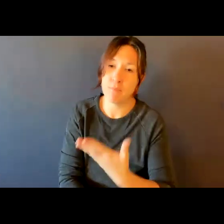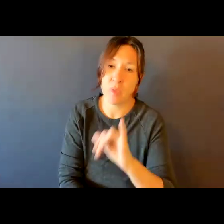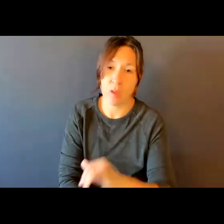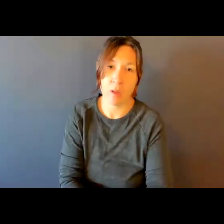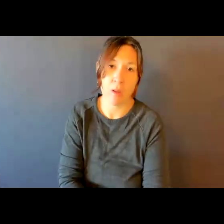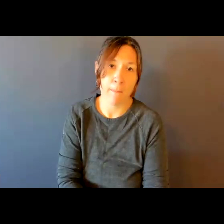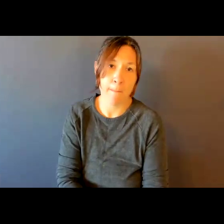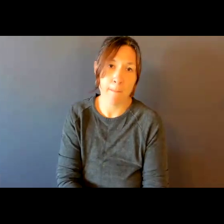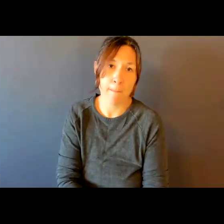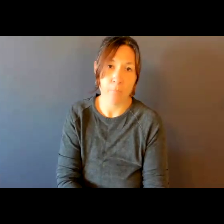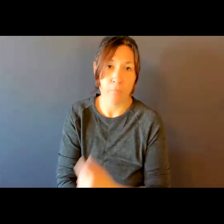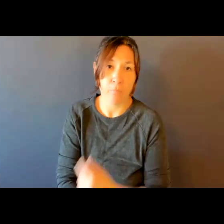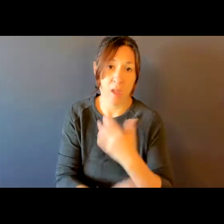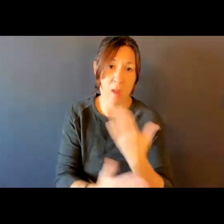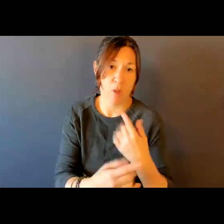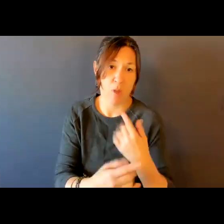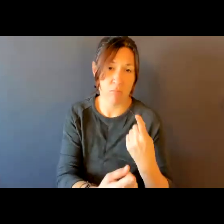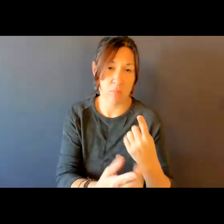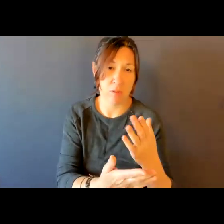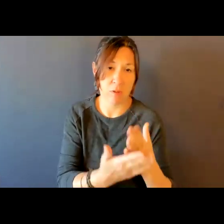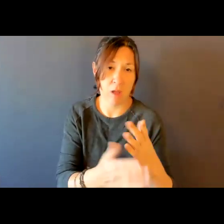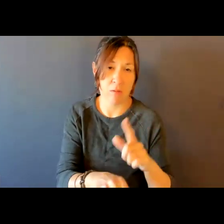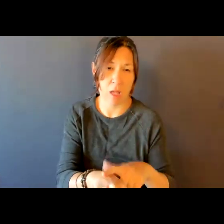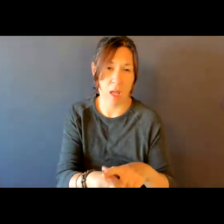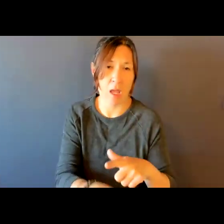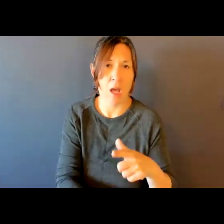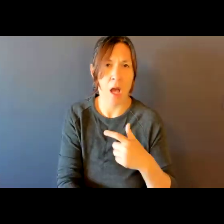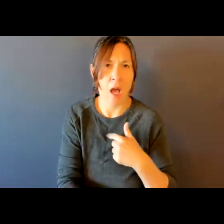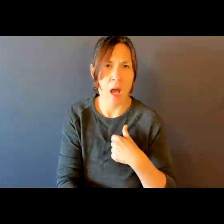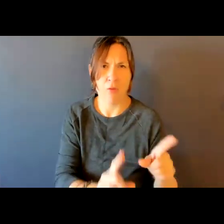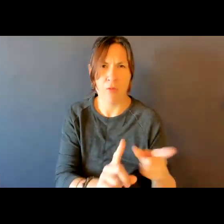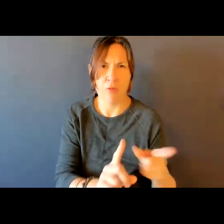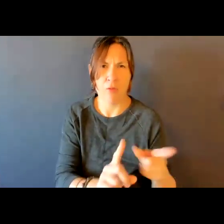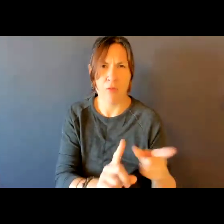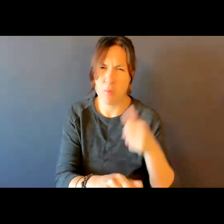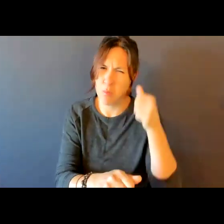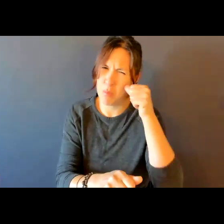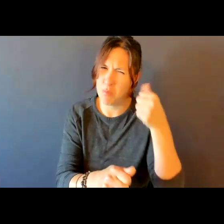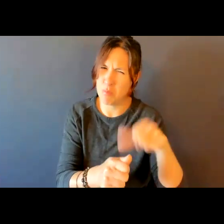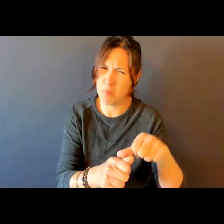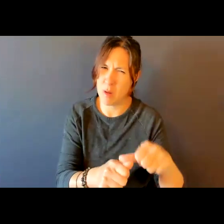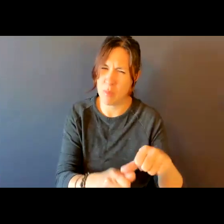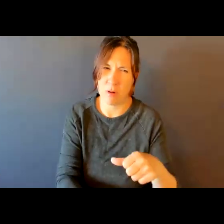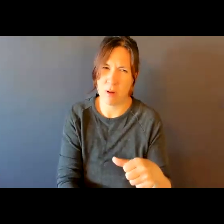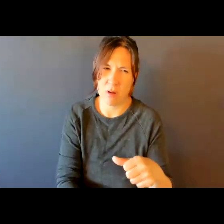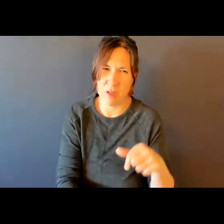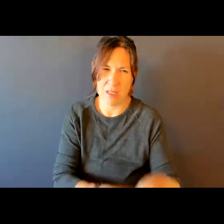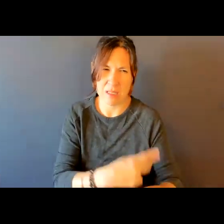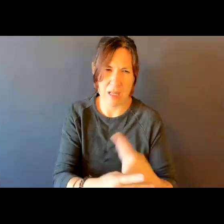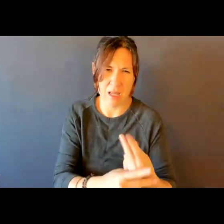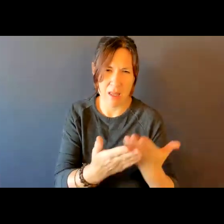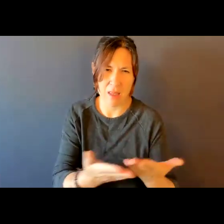I've been here a little while. This is the first time I remember something like this, and I know, in